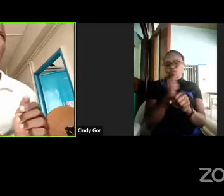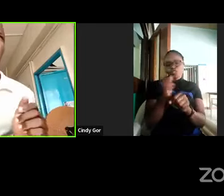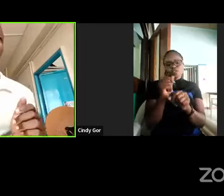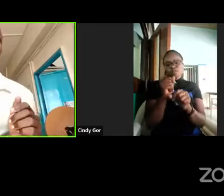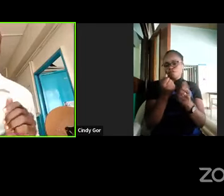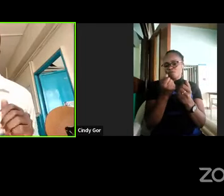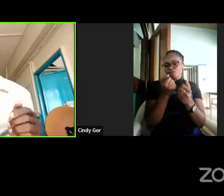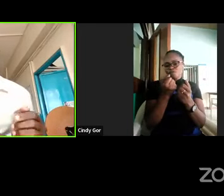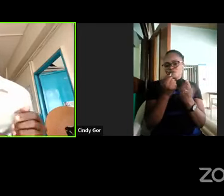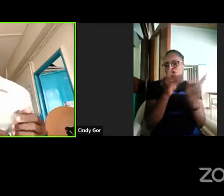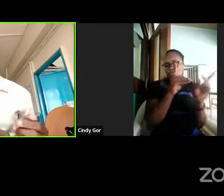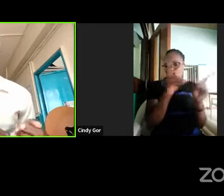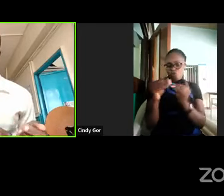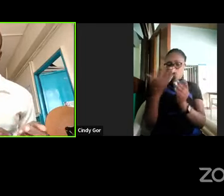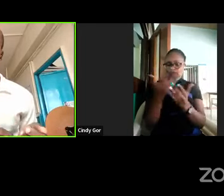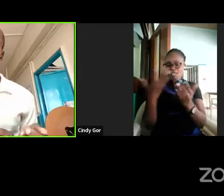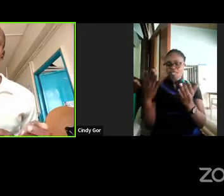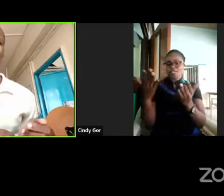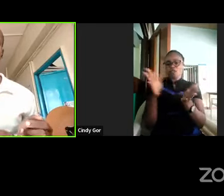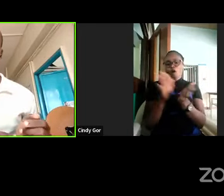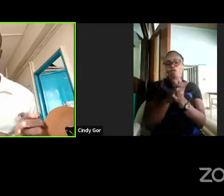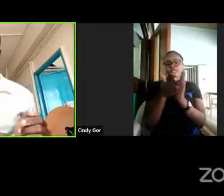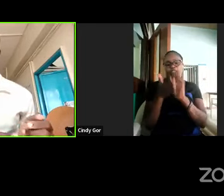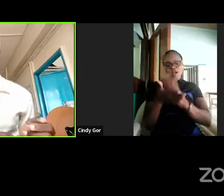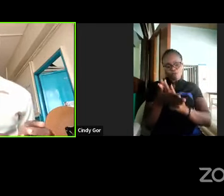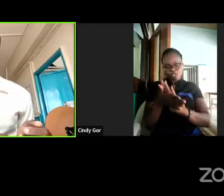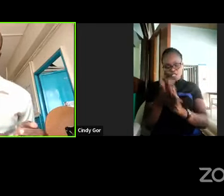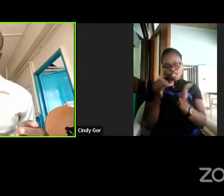many a times it's difficult to implement programs and projects if we don't have